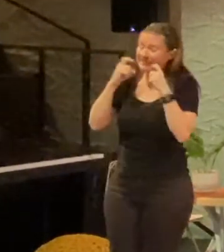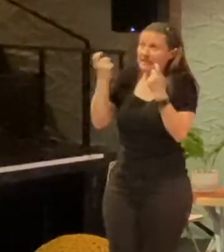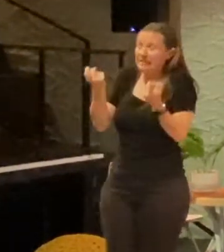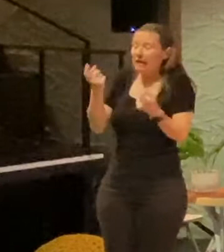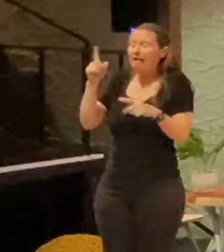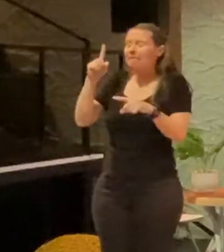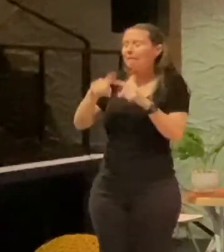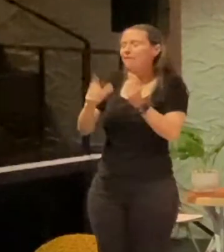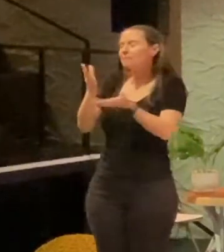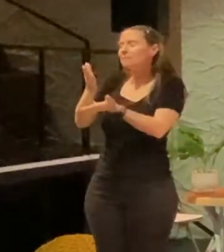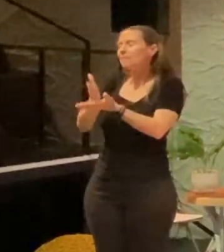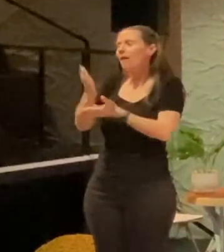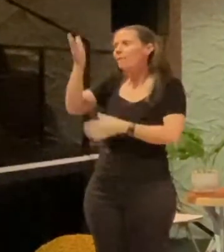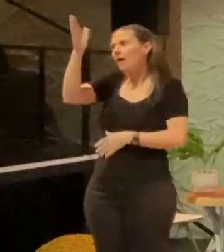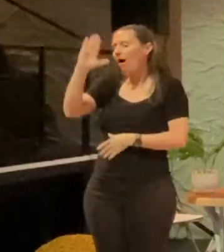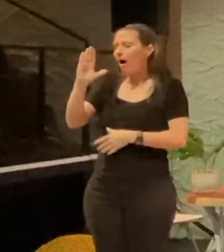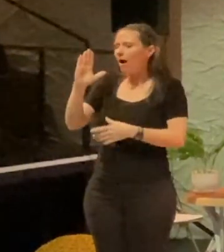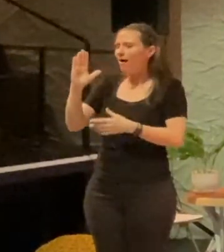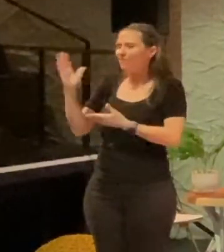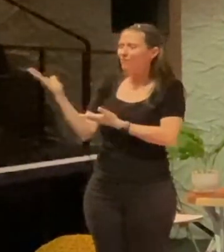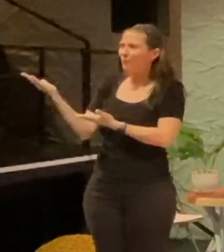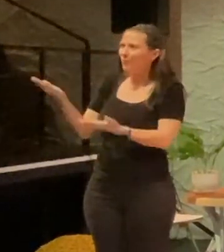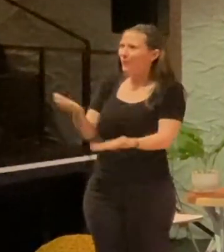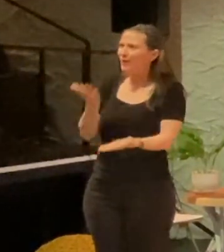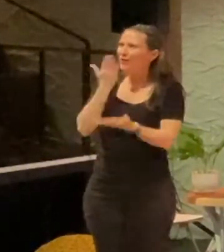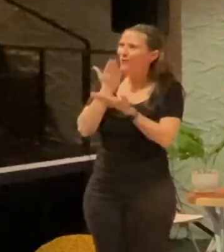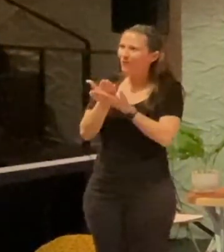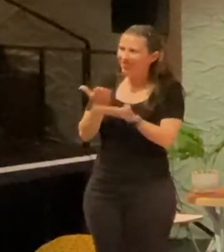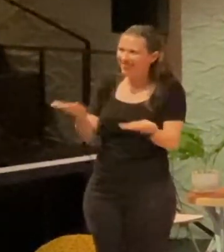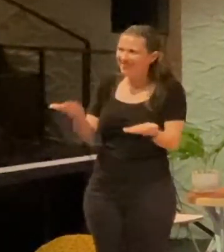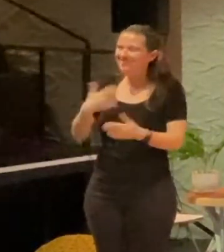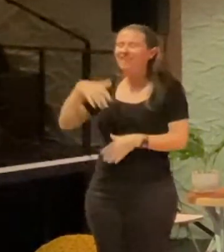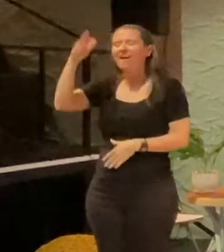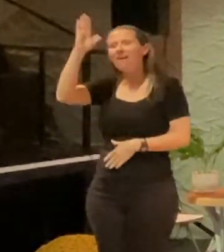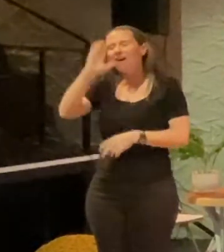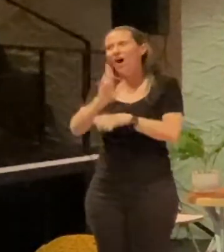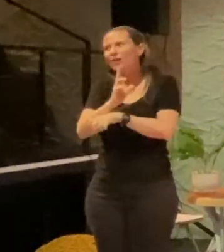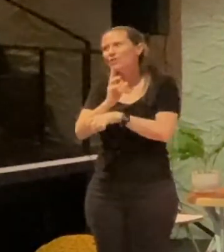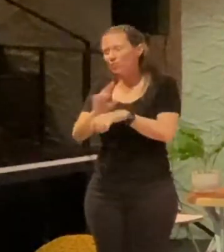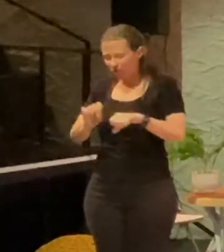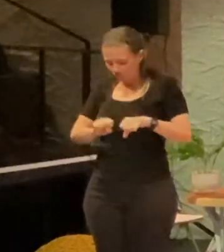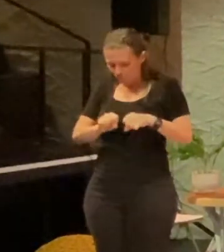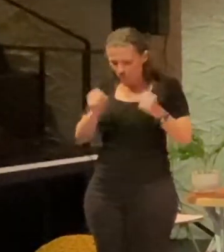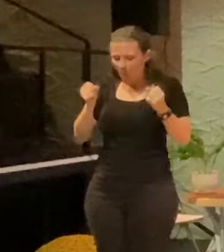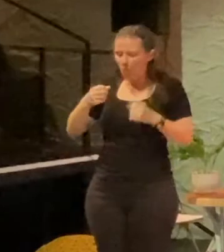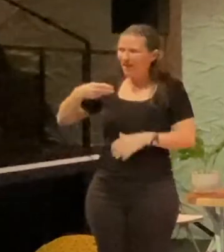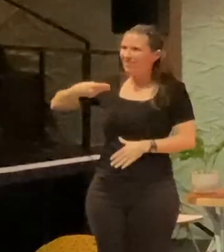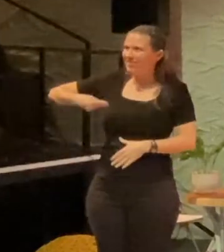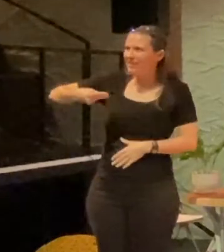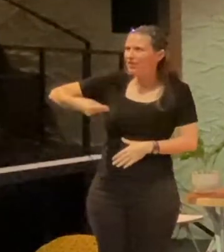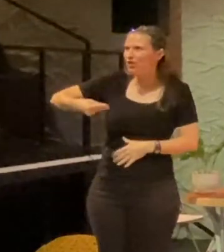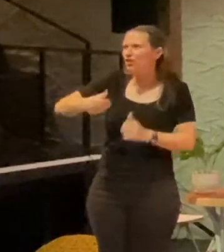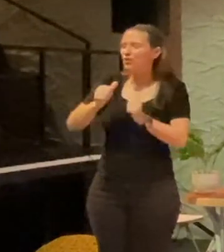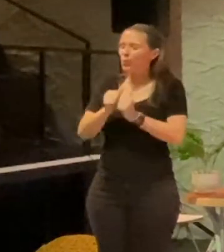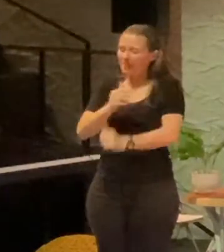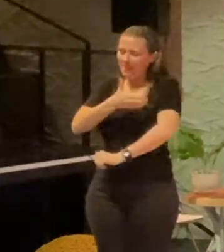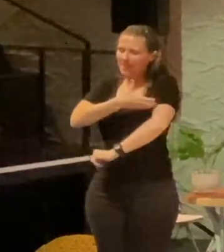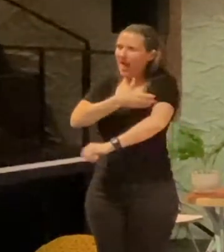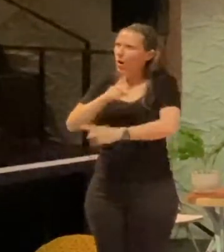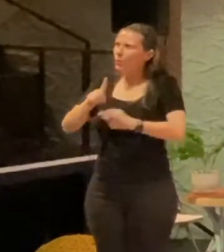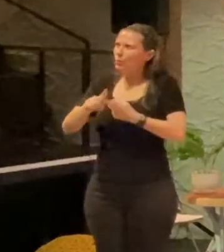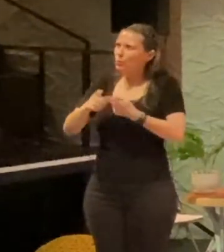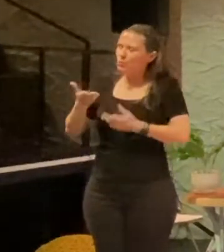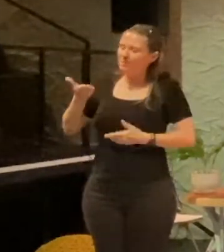cannot stop God from bringing about the good. God uses broken lineages with power to